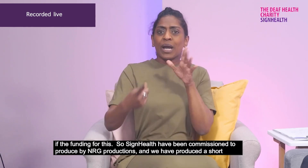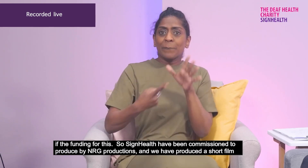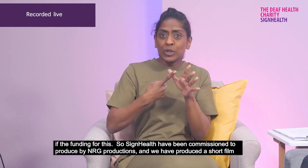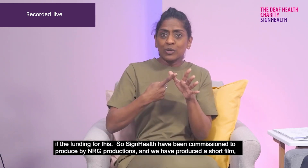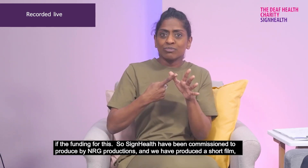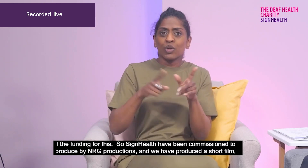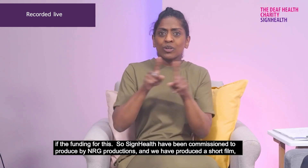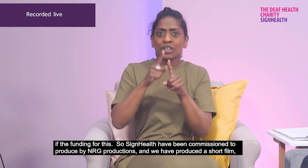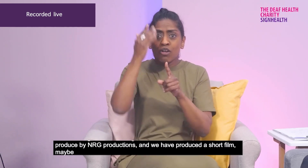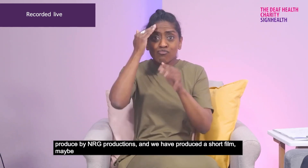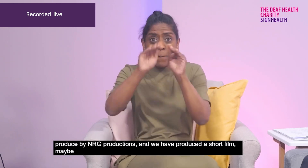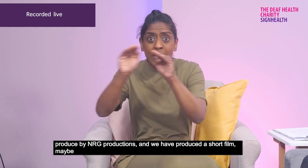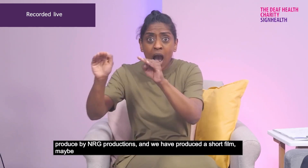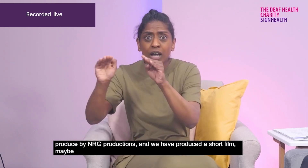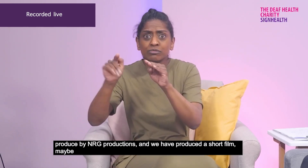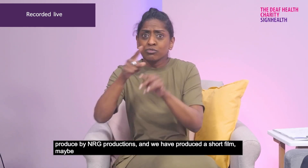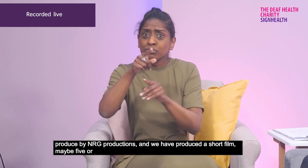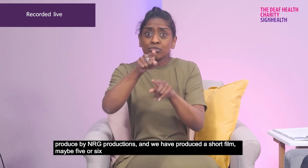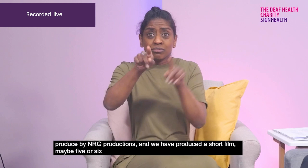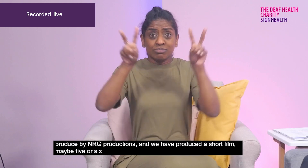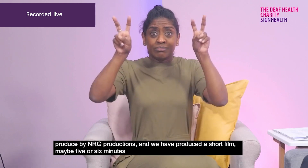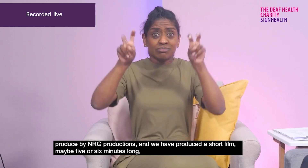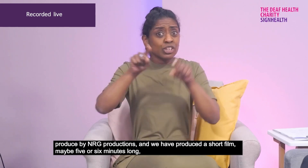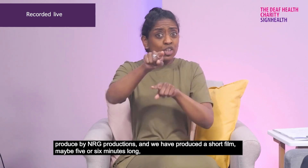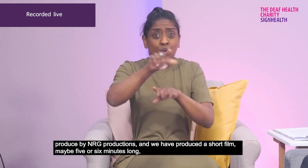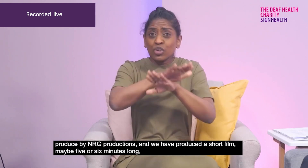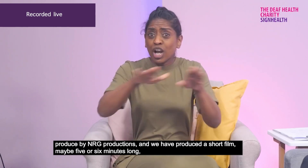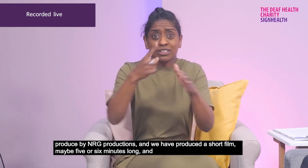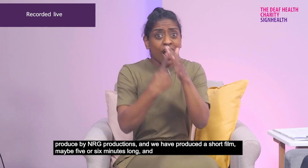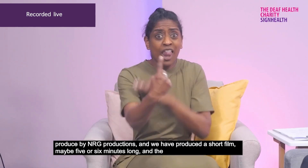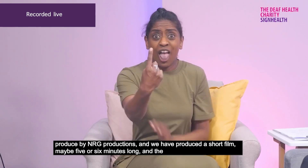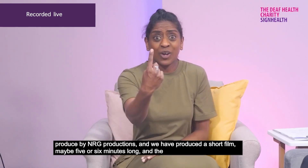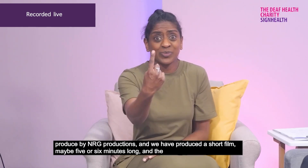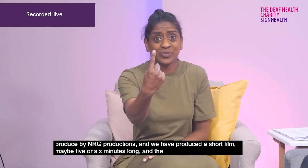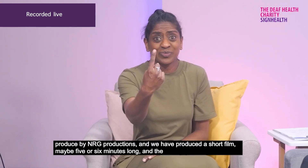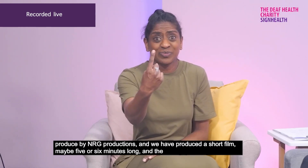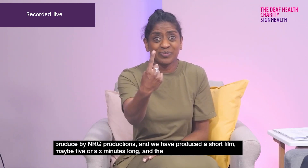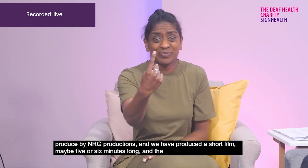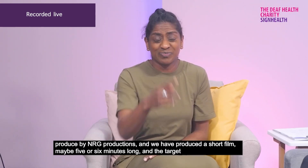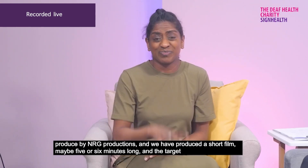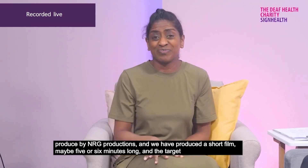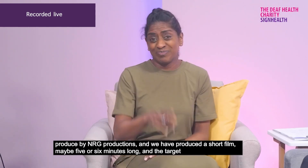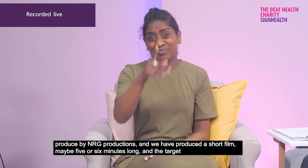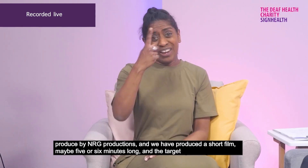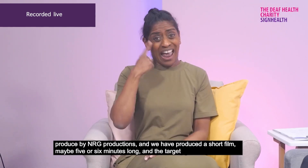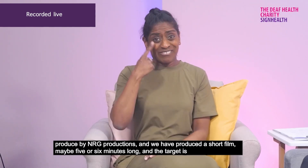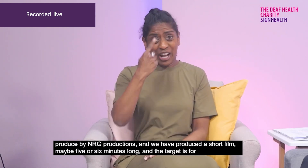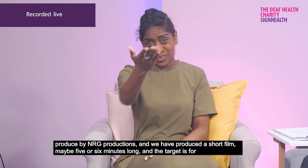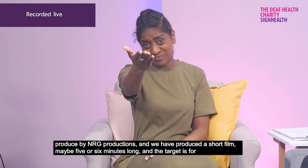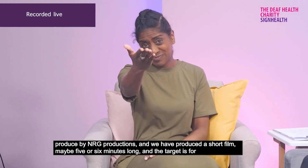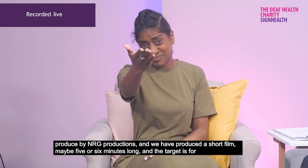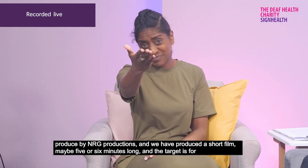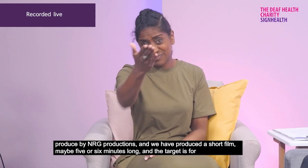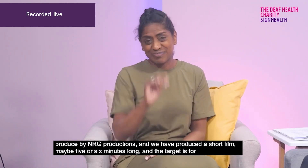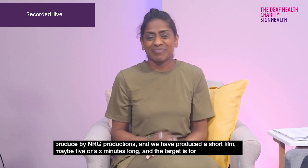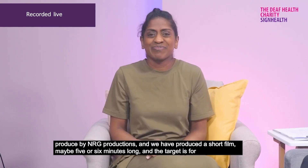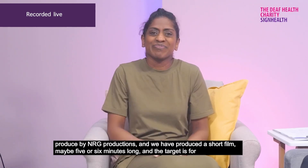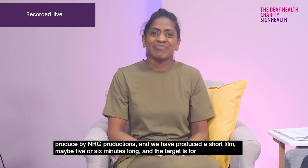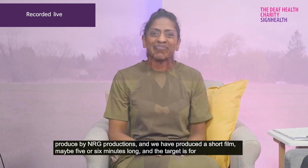produced a short film, maybe 5 or 6 minutes long. And the target is for domestic abuse